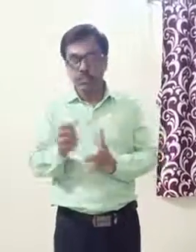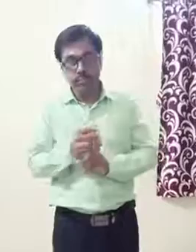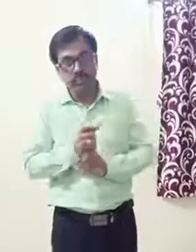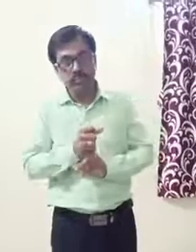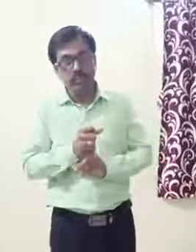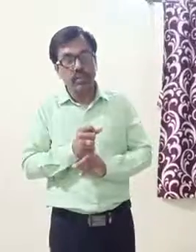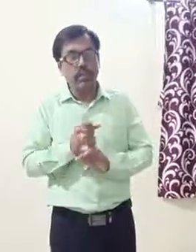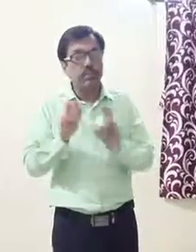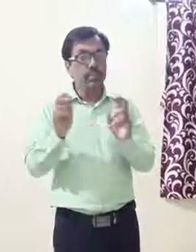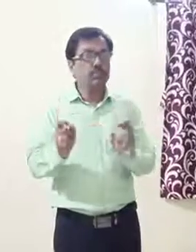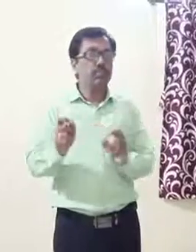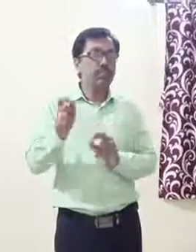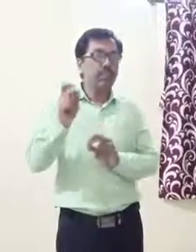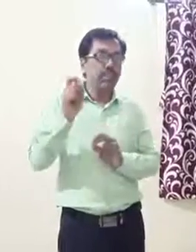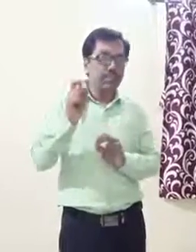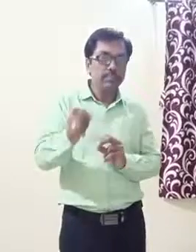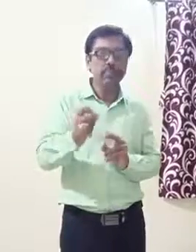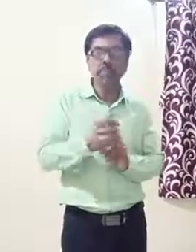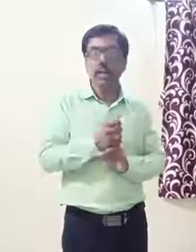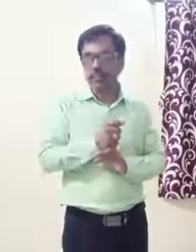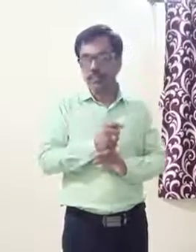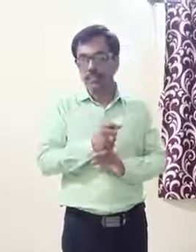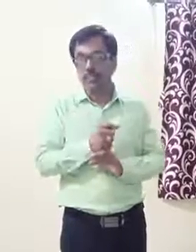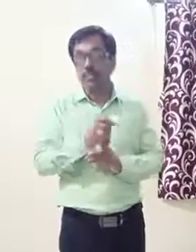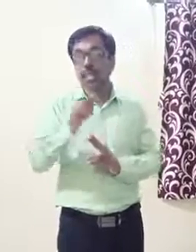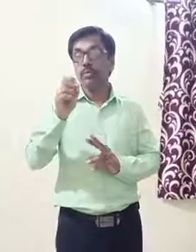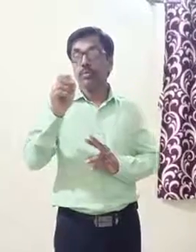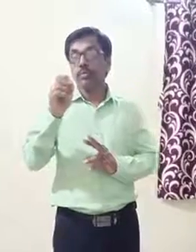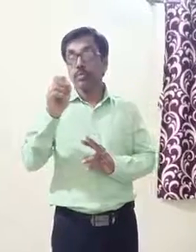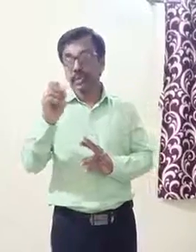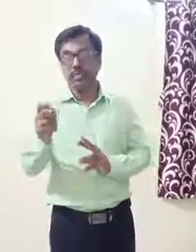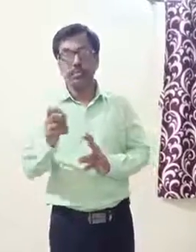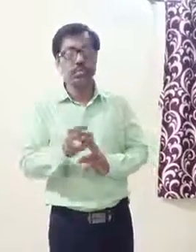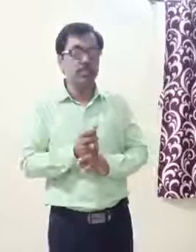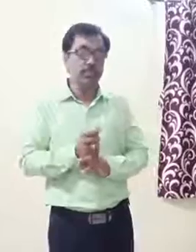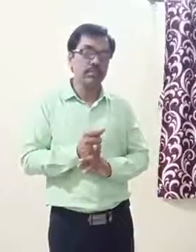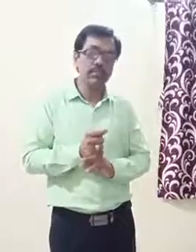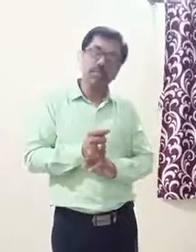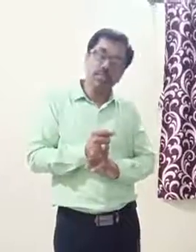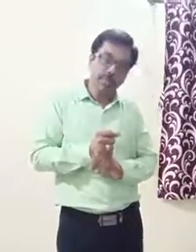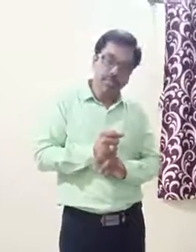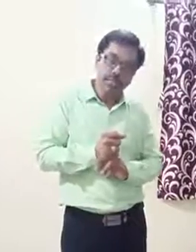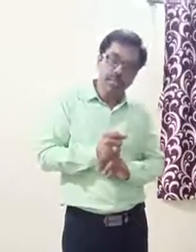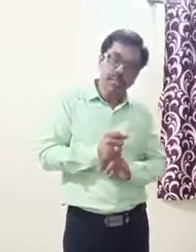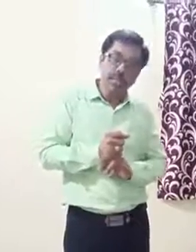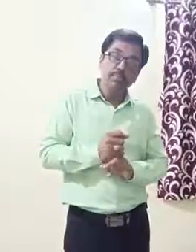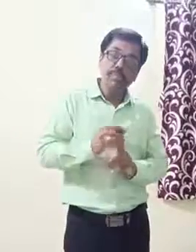means before publishing any public matter, you have to take the permission from the government. Means